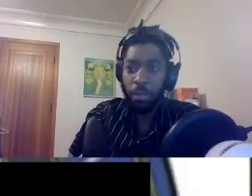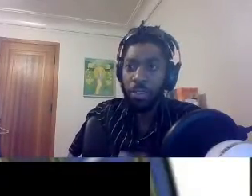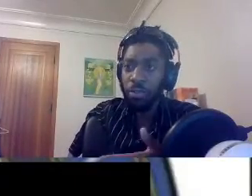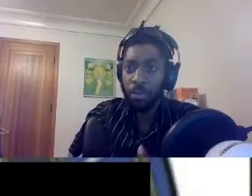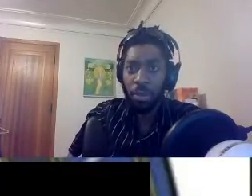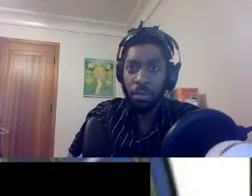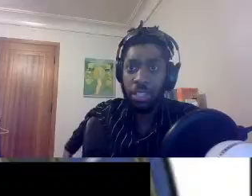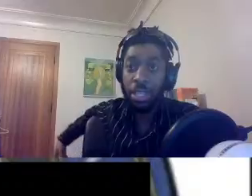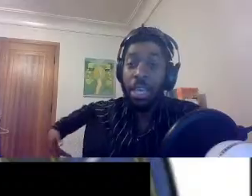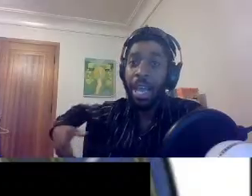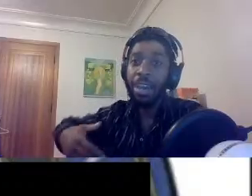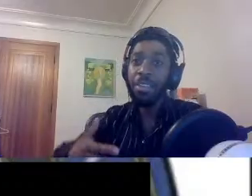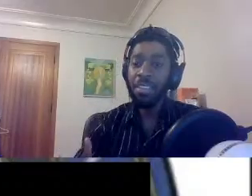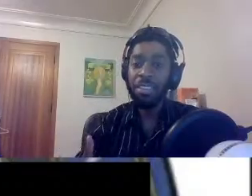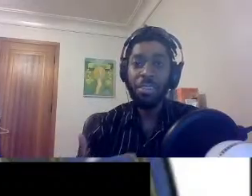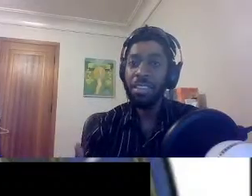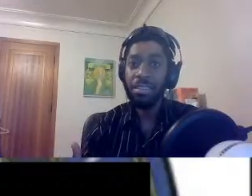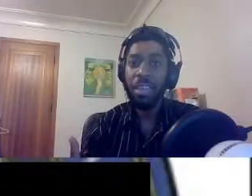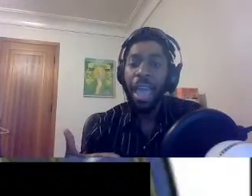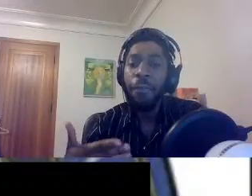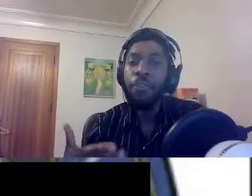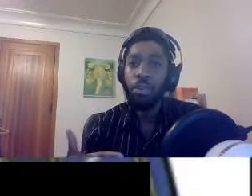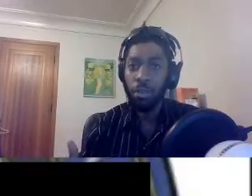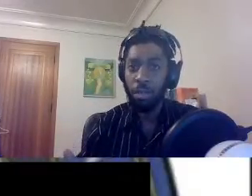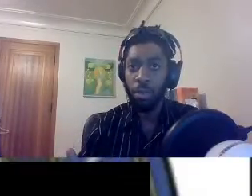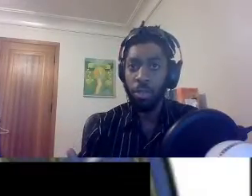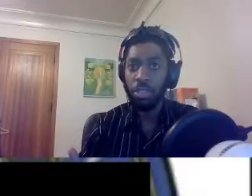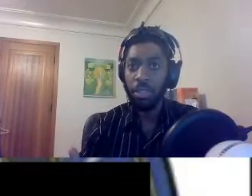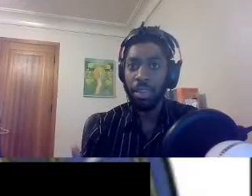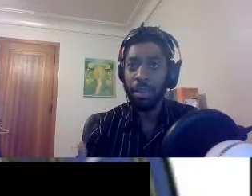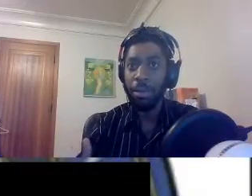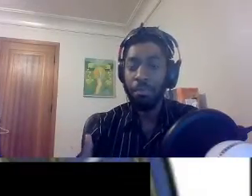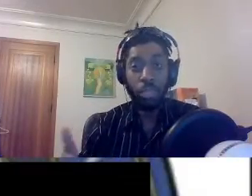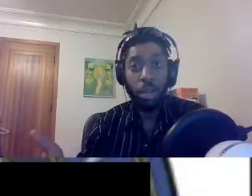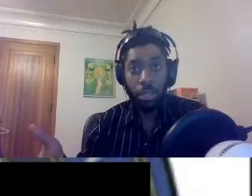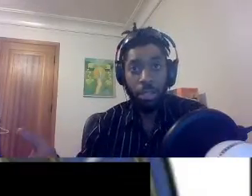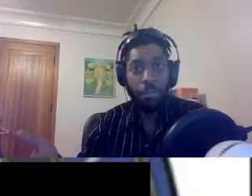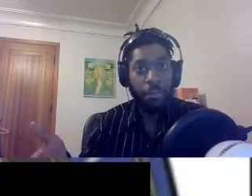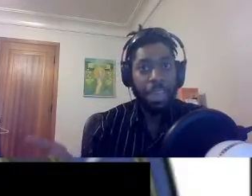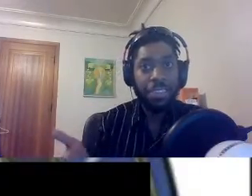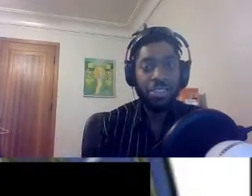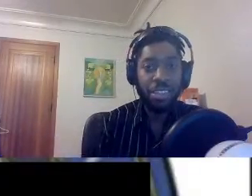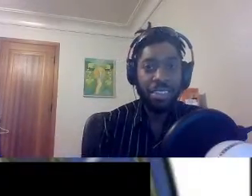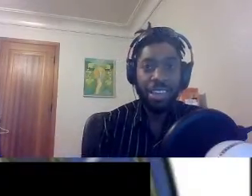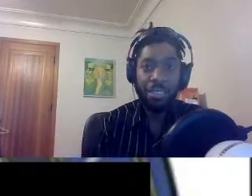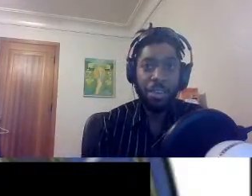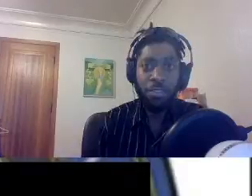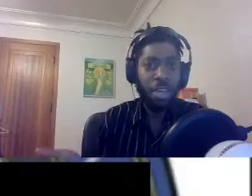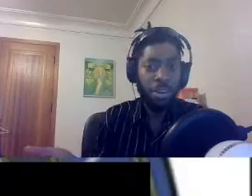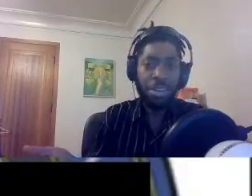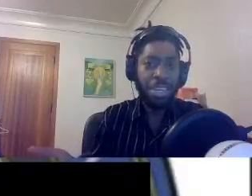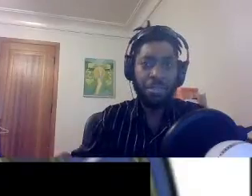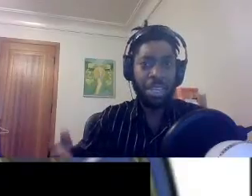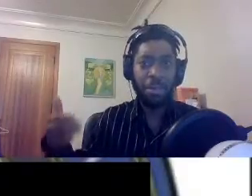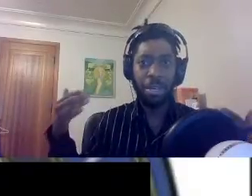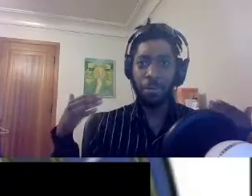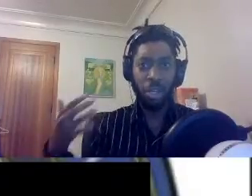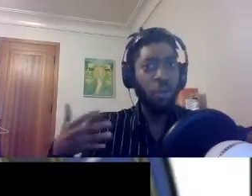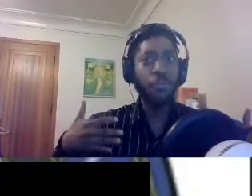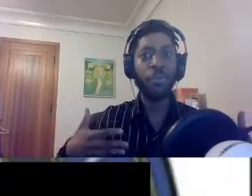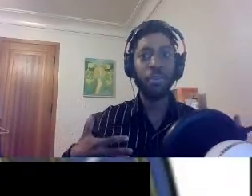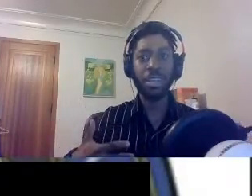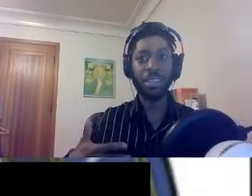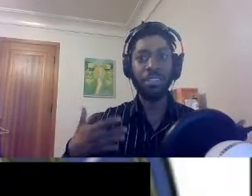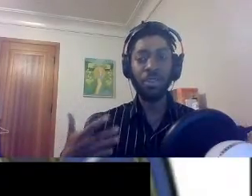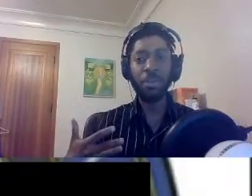freedom of speech, freedom of religion. I don't necessarily have to agree with what you say, but, I love the fact that you can say it. As long as you're not hurting anybody,